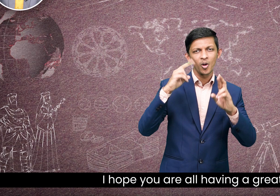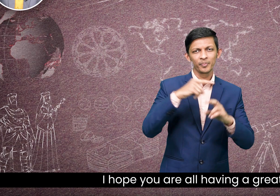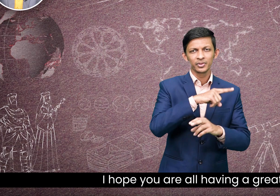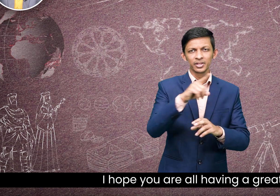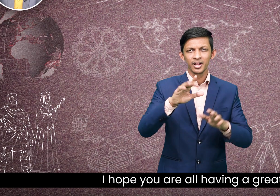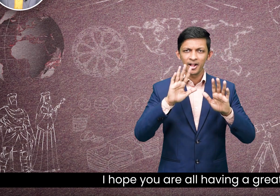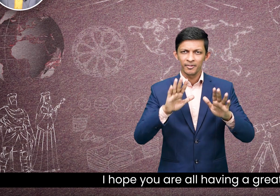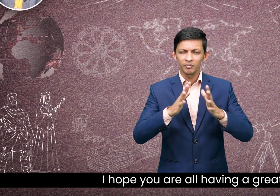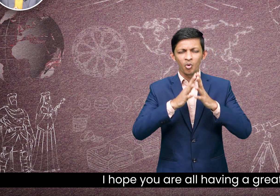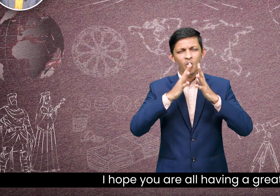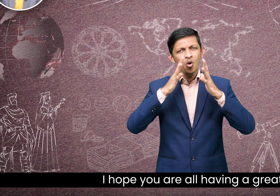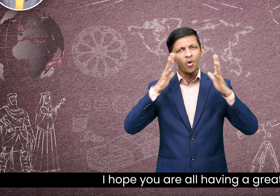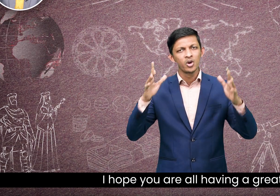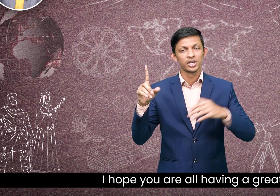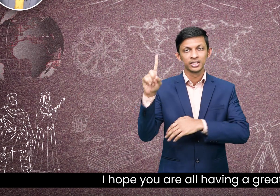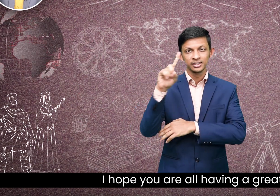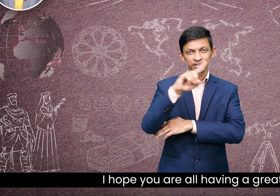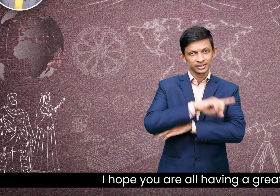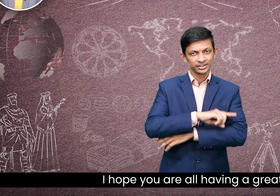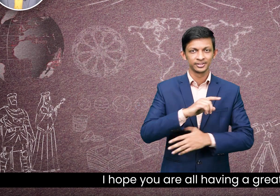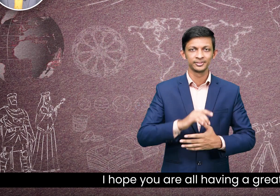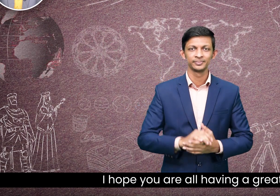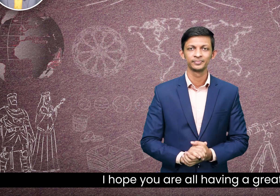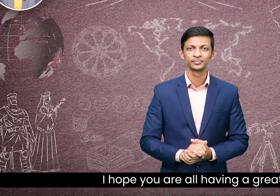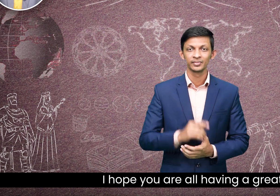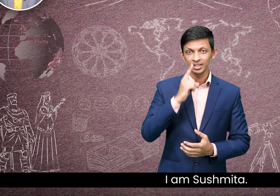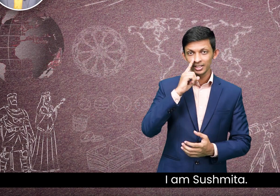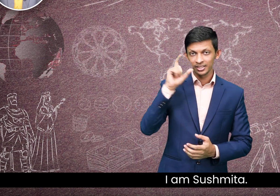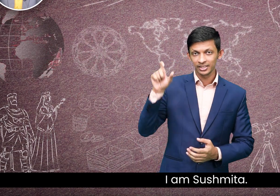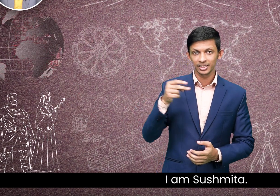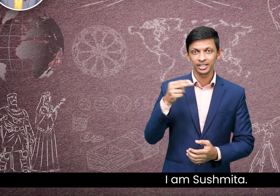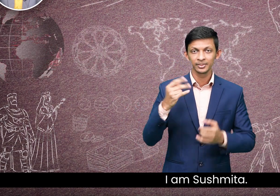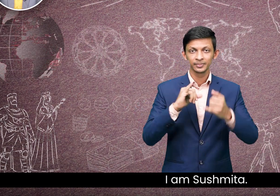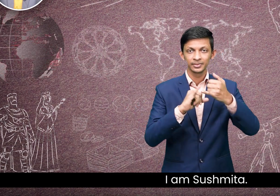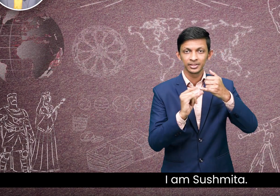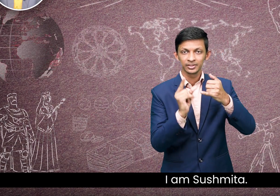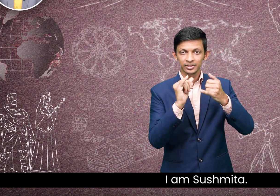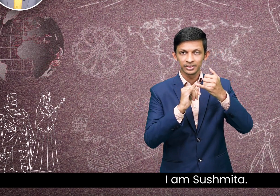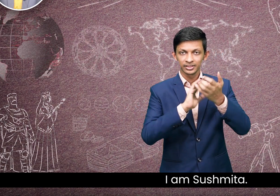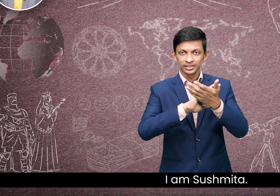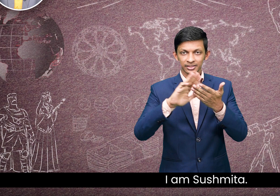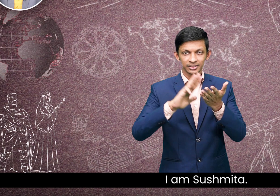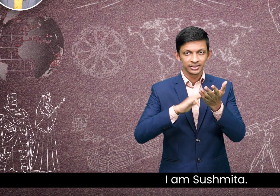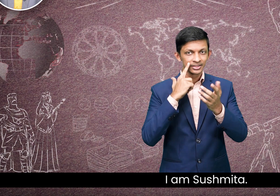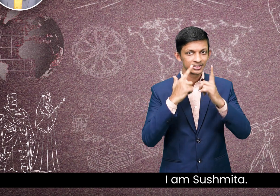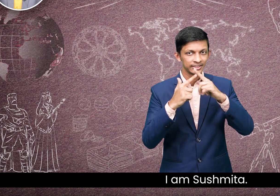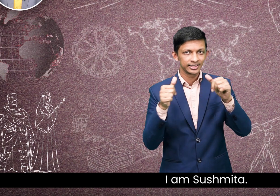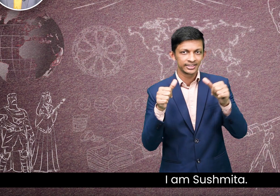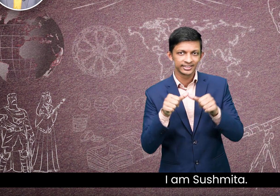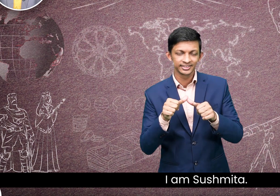I hope you are all having a great day. I am Shushmita.